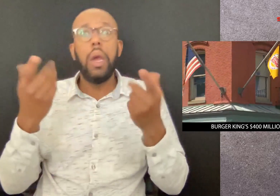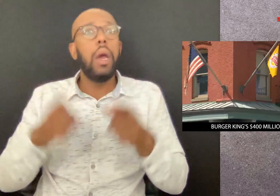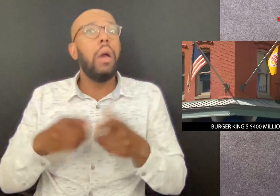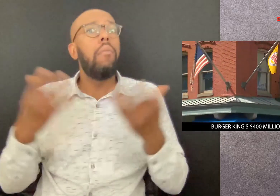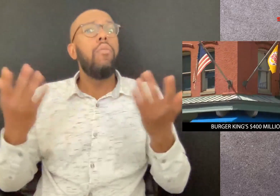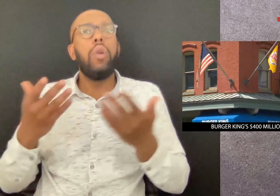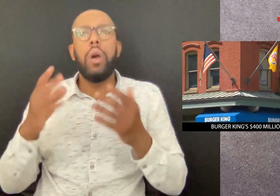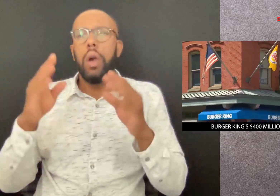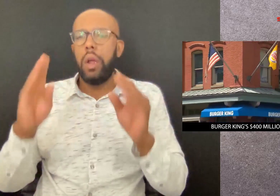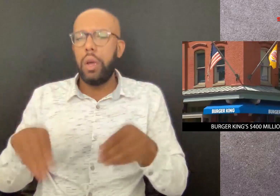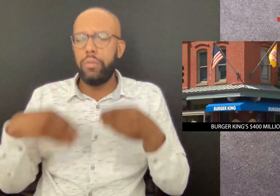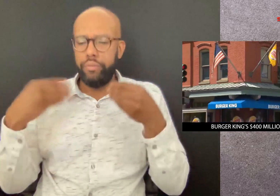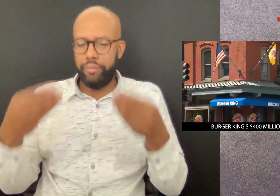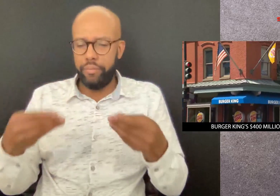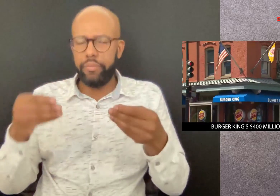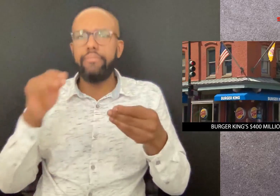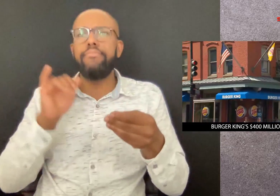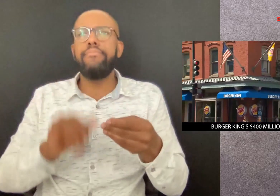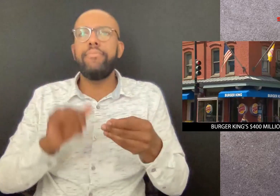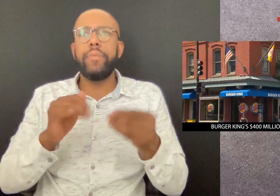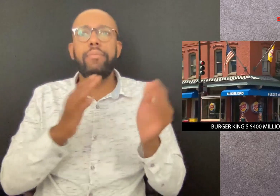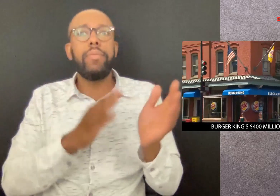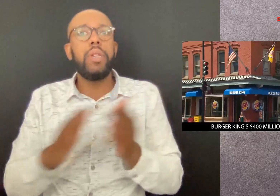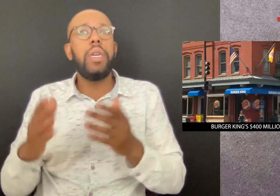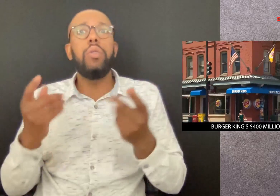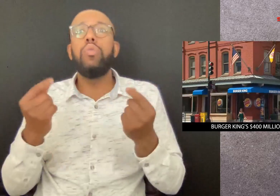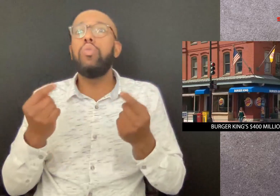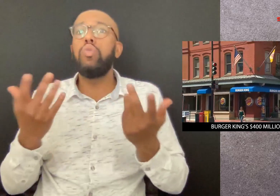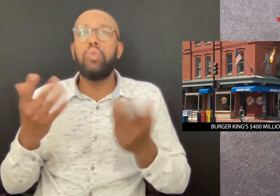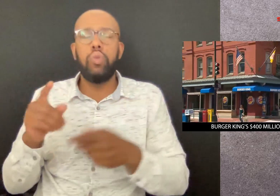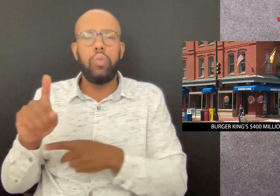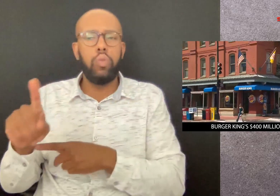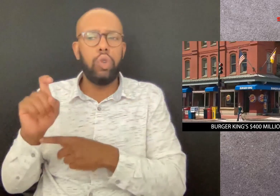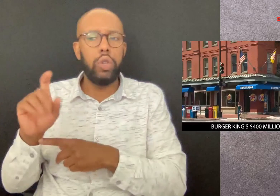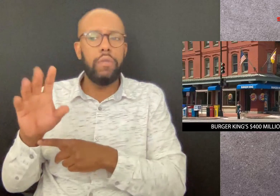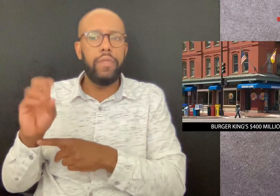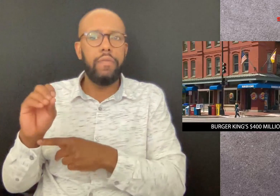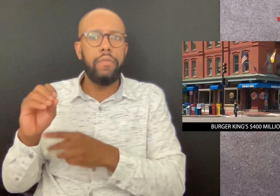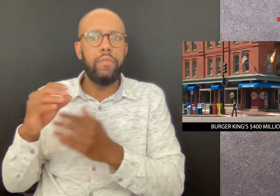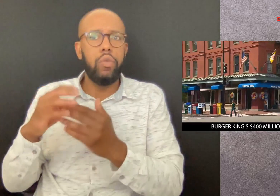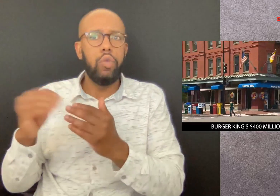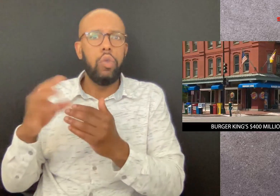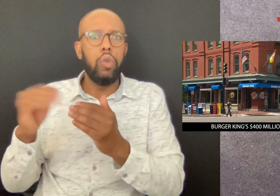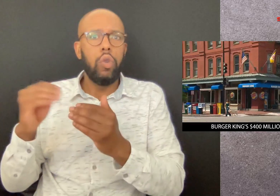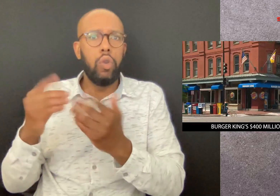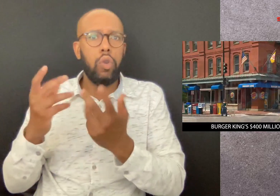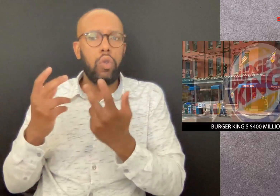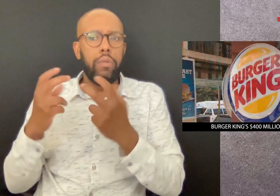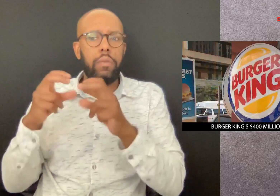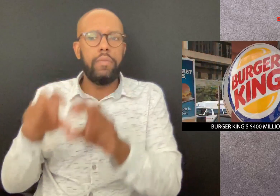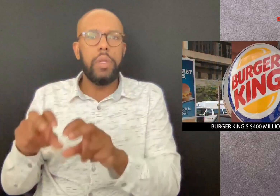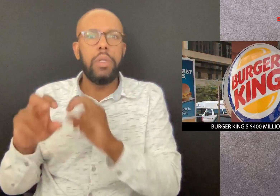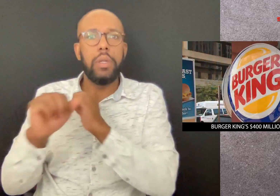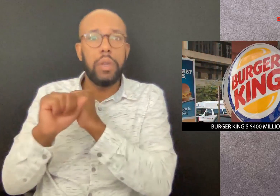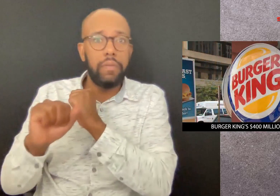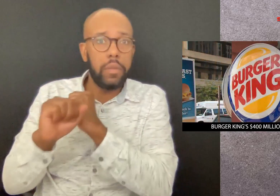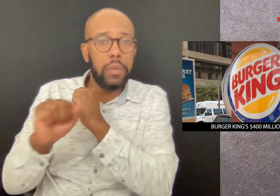over the next two years executives plan to pump 150 million dollars into advertising